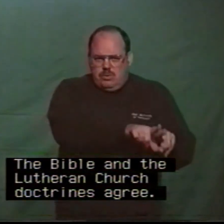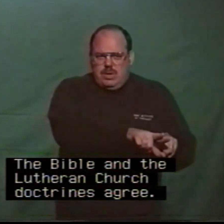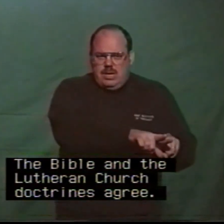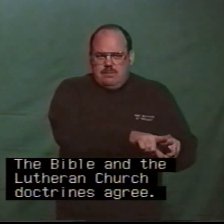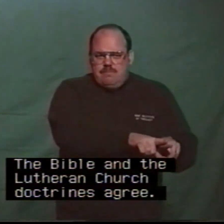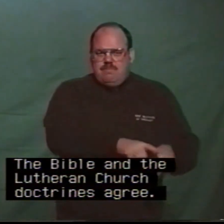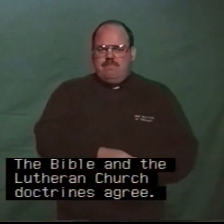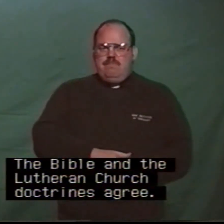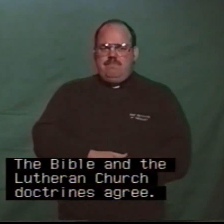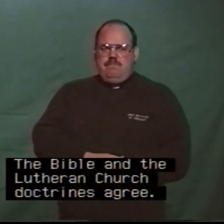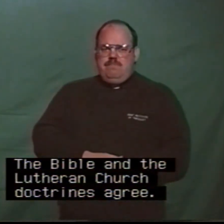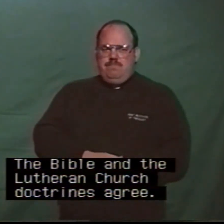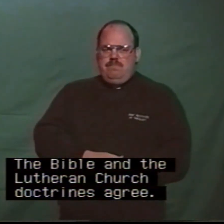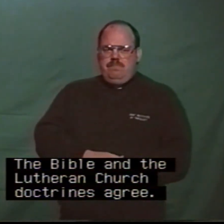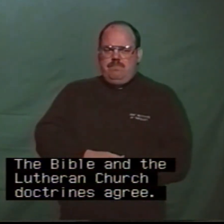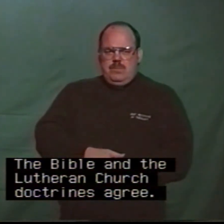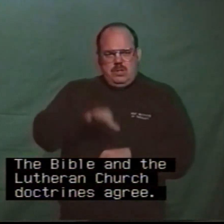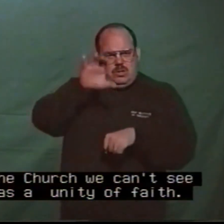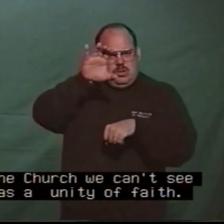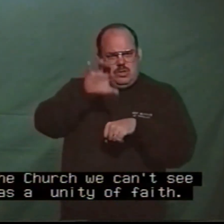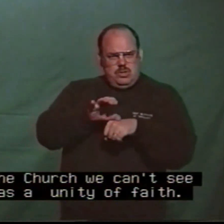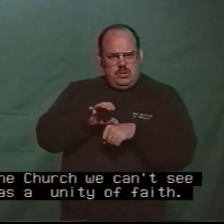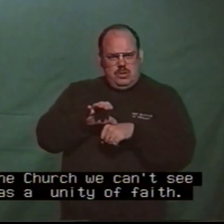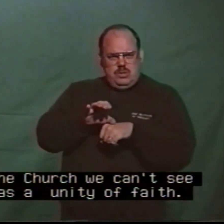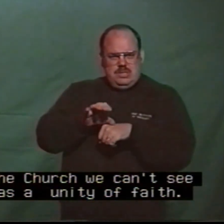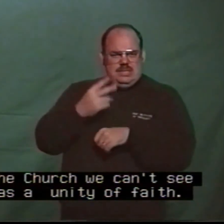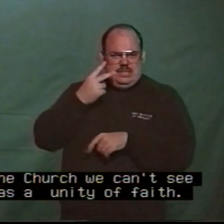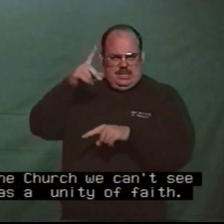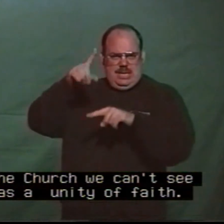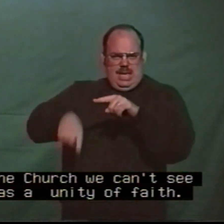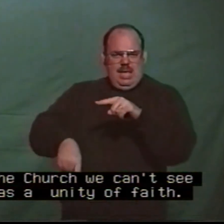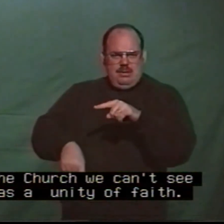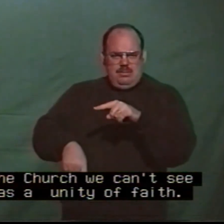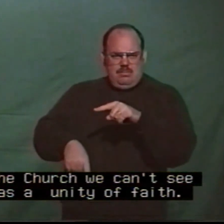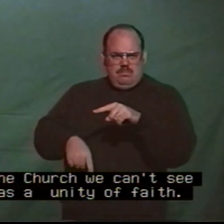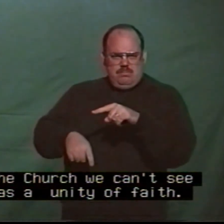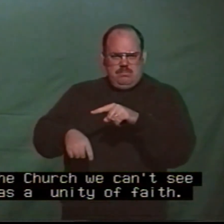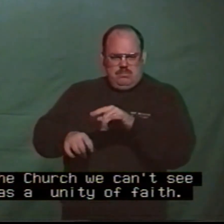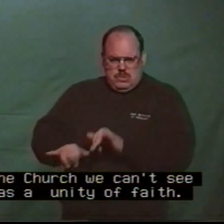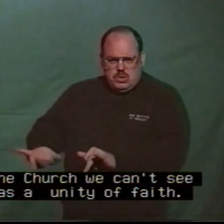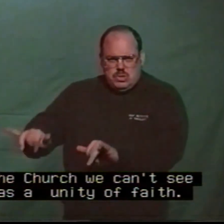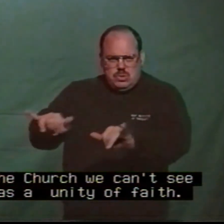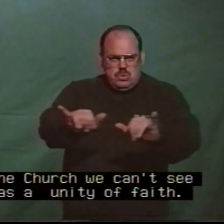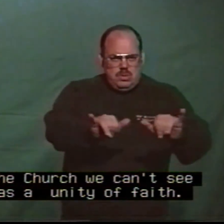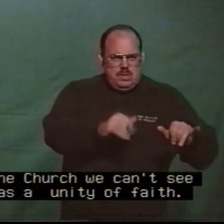the church we can't see has a unity of faith